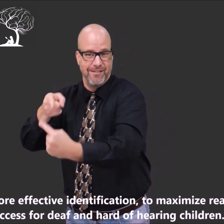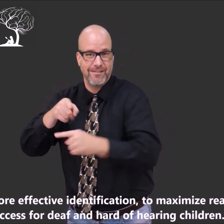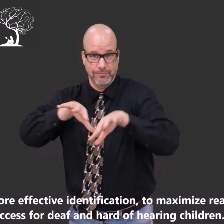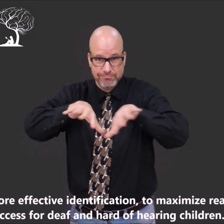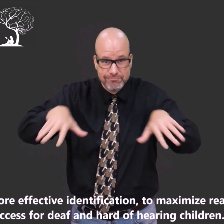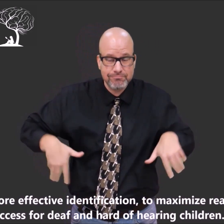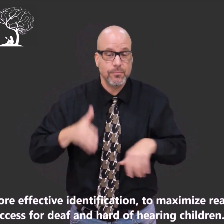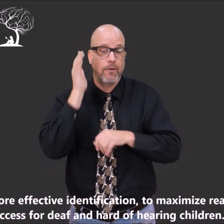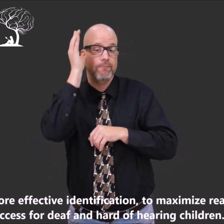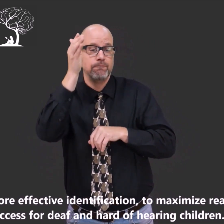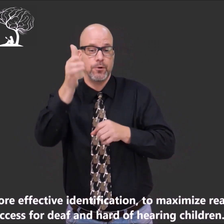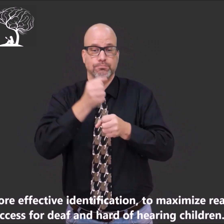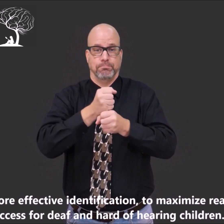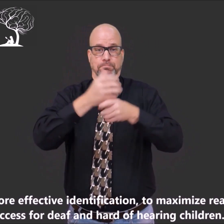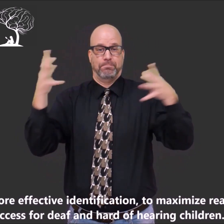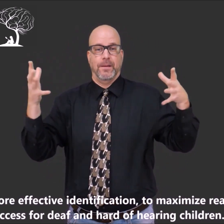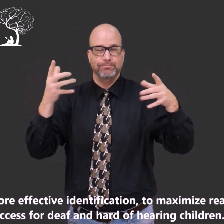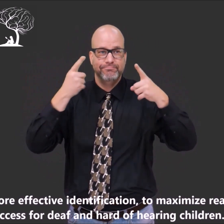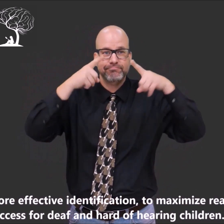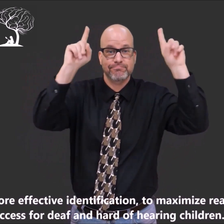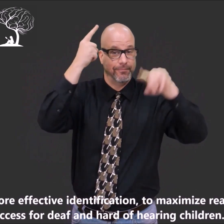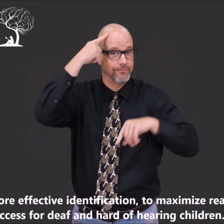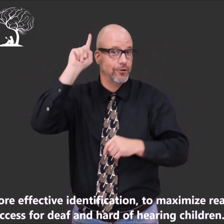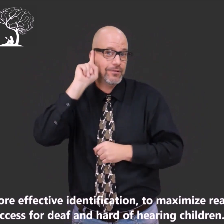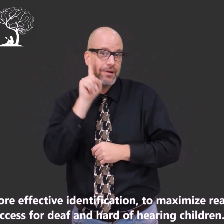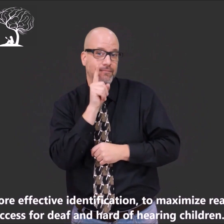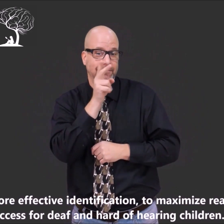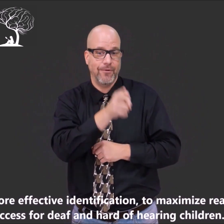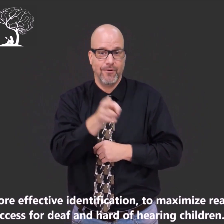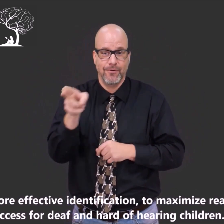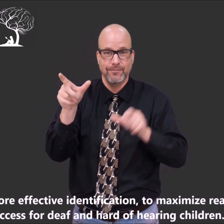to maximize reading success for deaf and hard of hearing children.